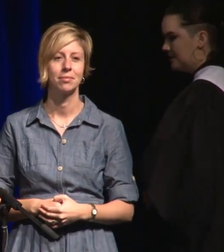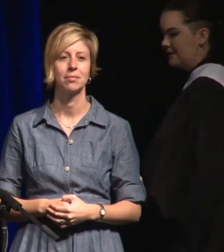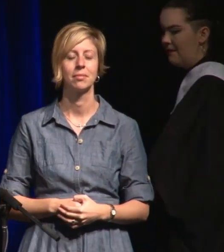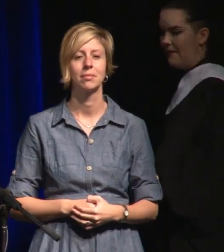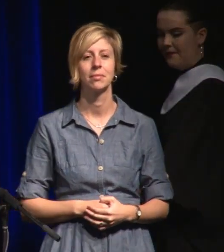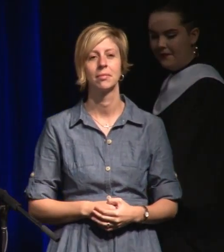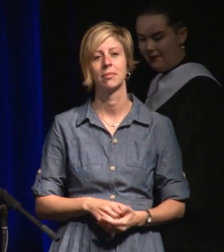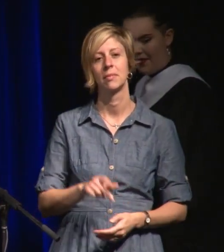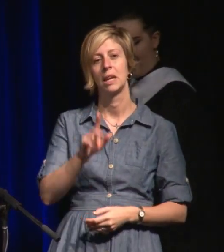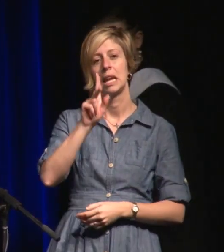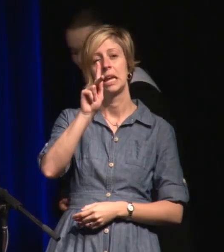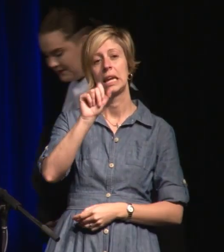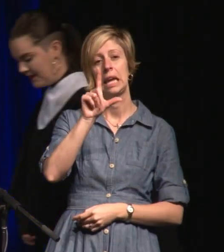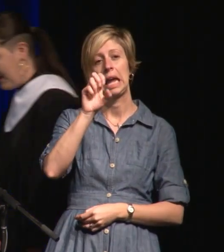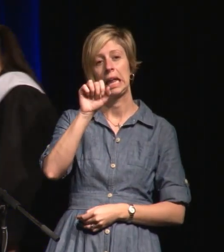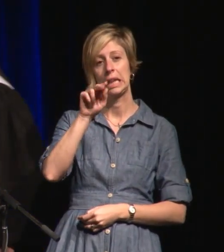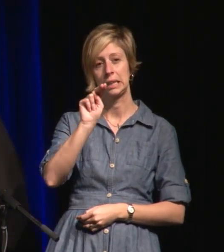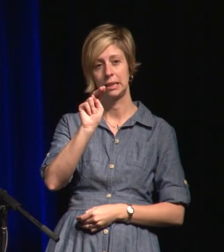Kaylin Bernard.